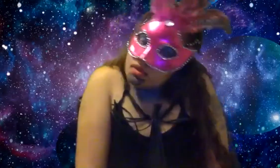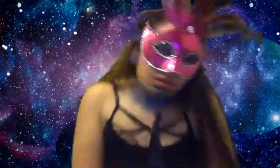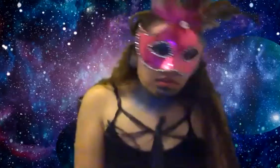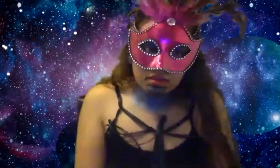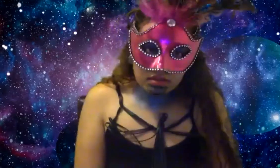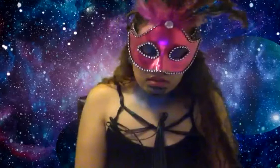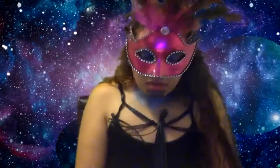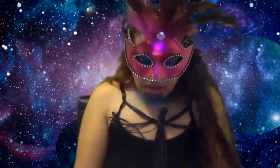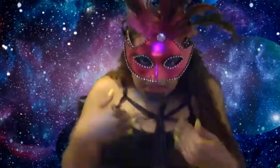I'm alone.